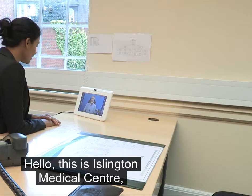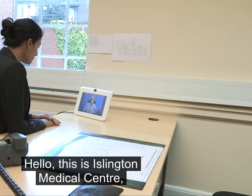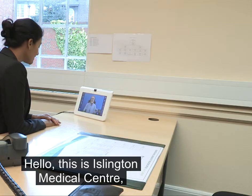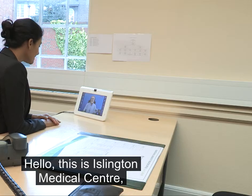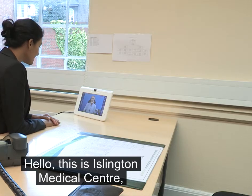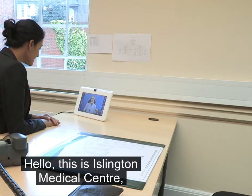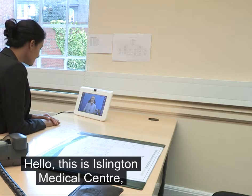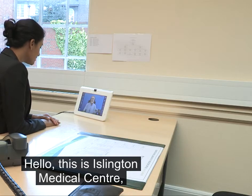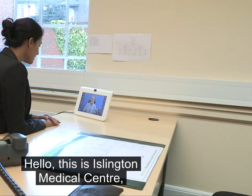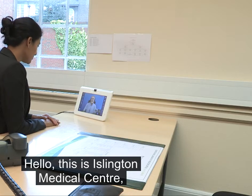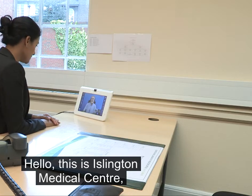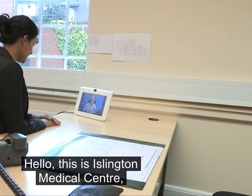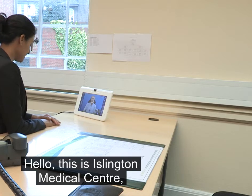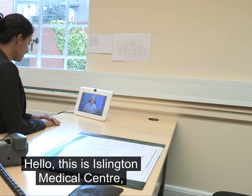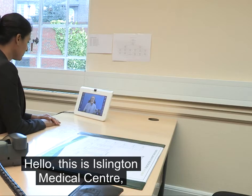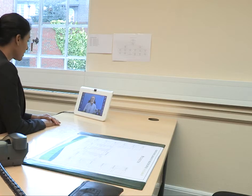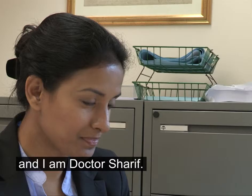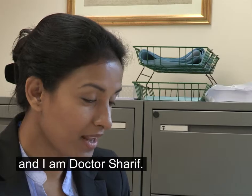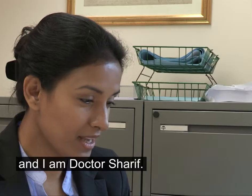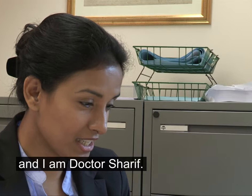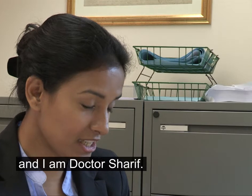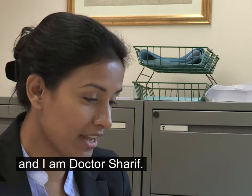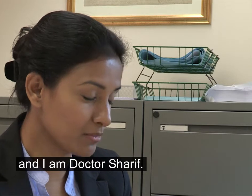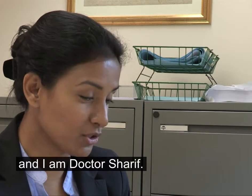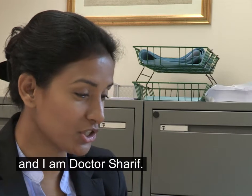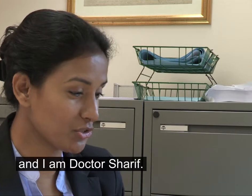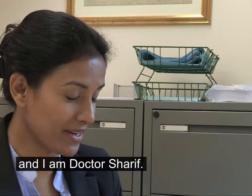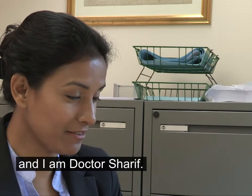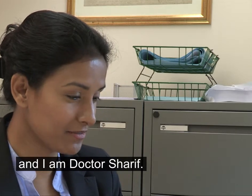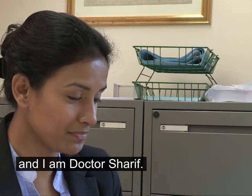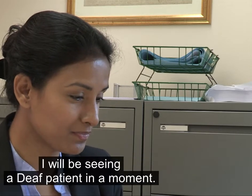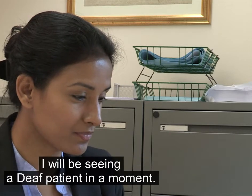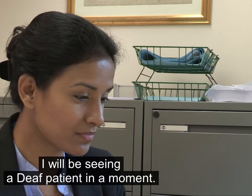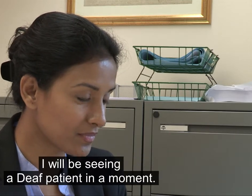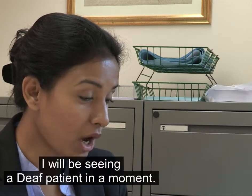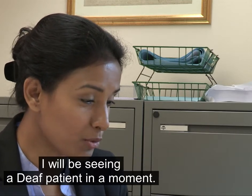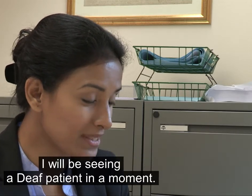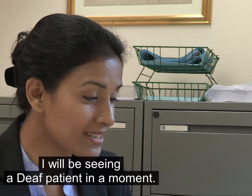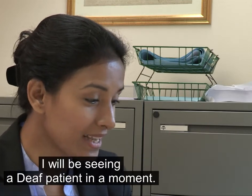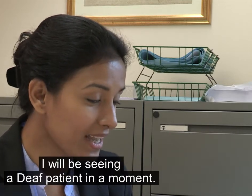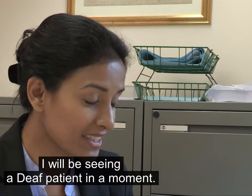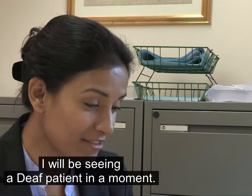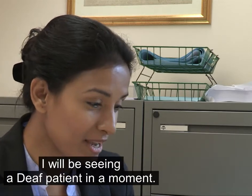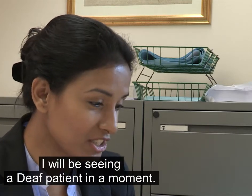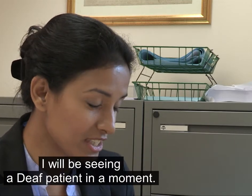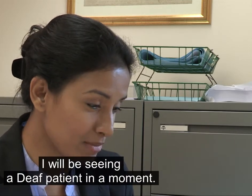Hello, this is Islington Medical Centre and I am Dr. Sharif. I will be seeing a deaf patient in a